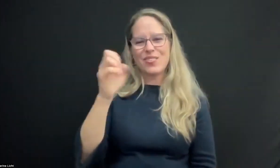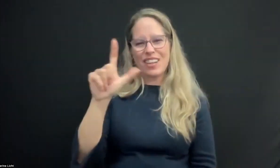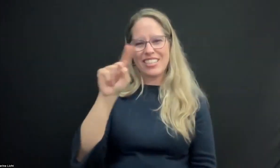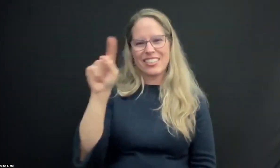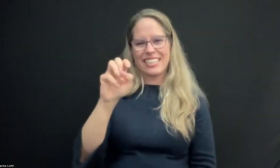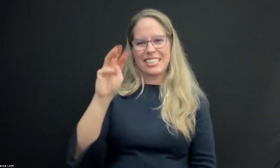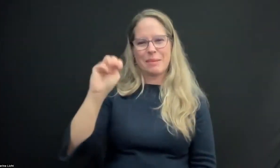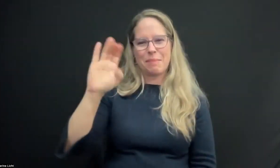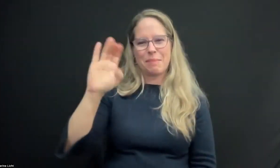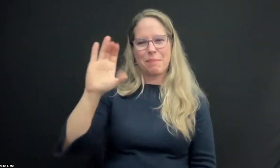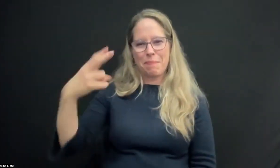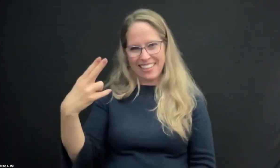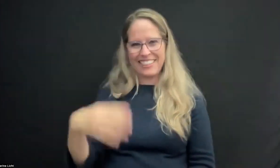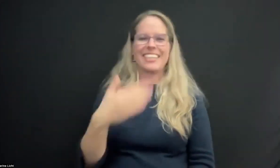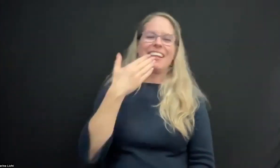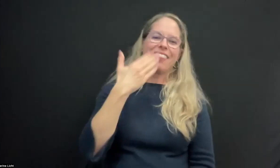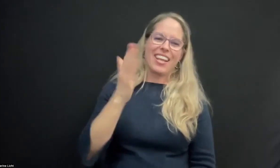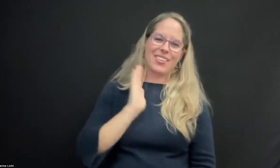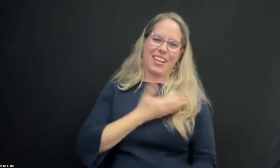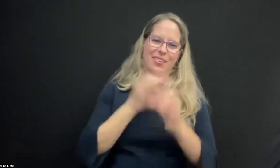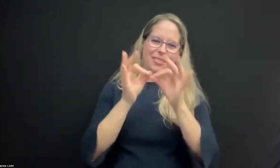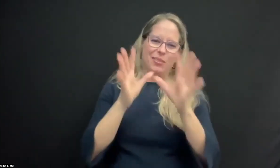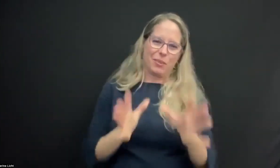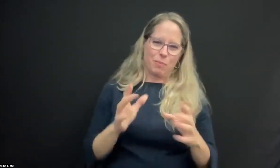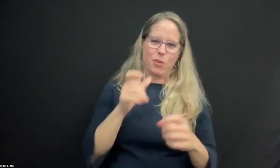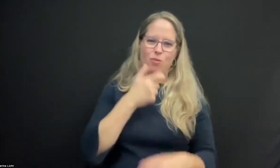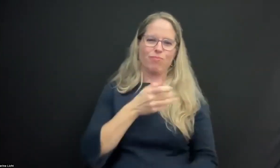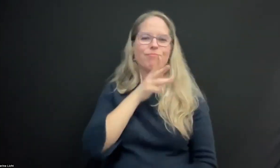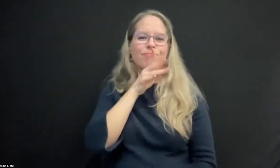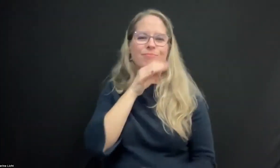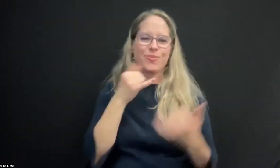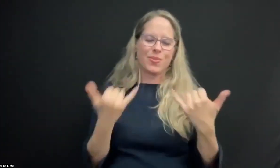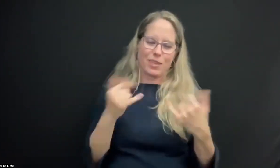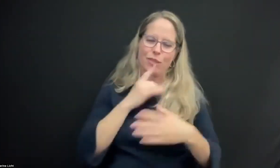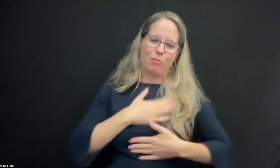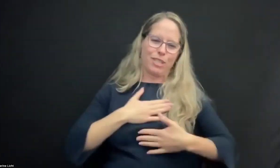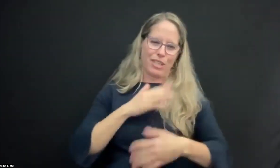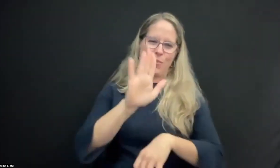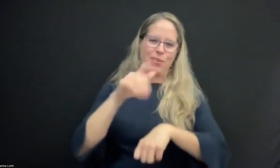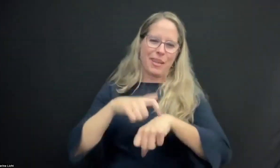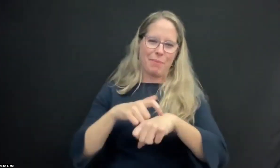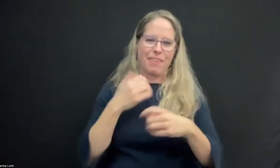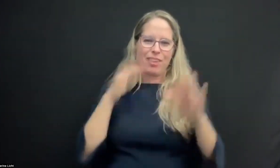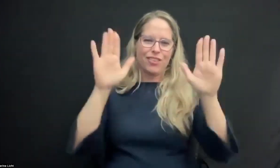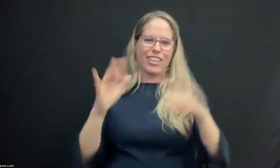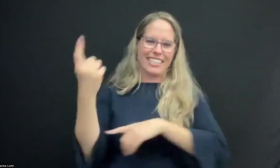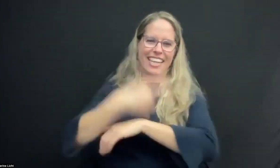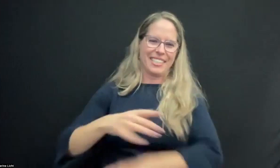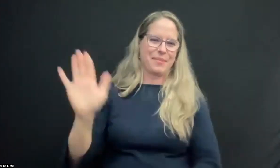Rachel Zemek. And thanks to our interpreter who is providing spoken language. Thank you.